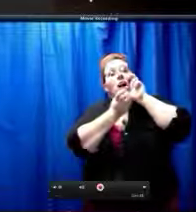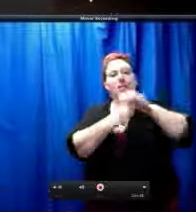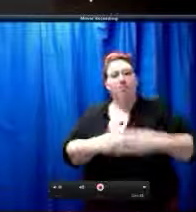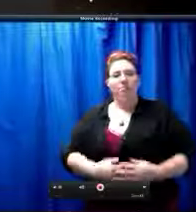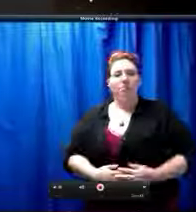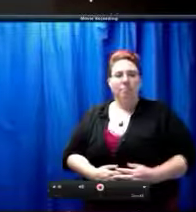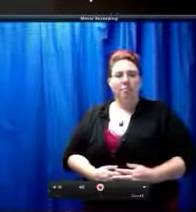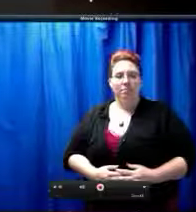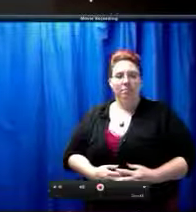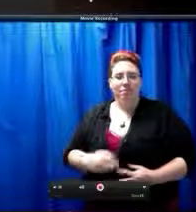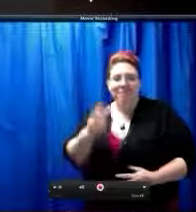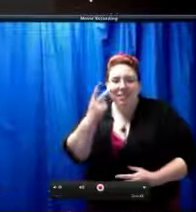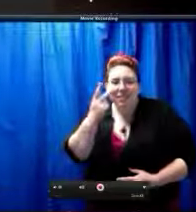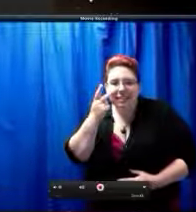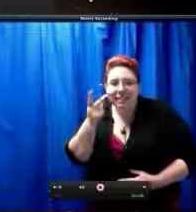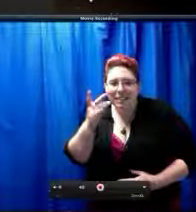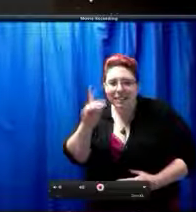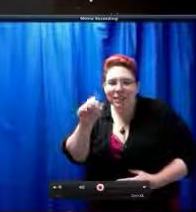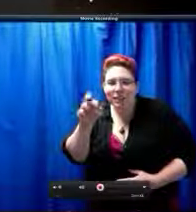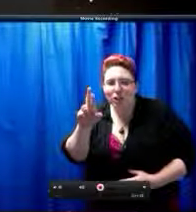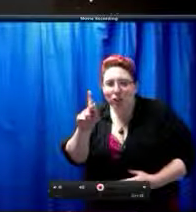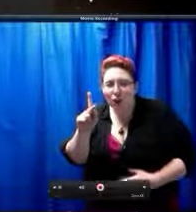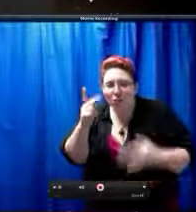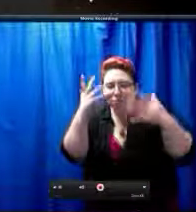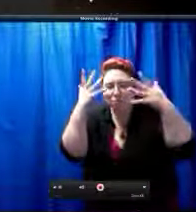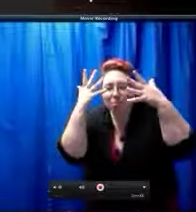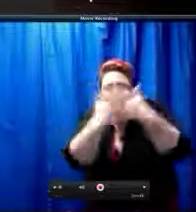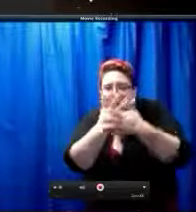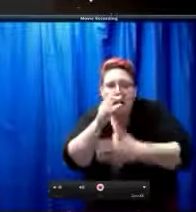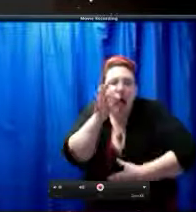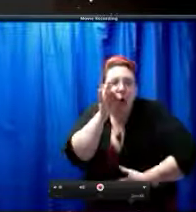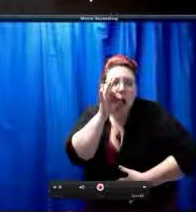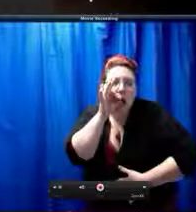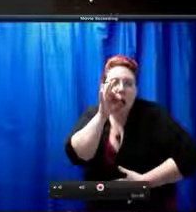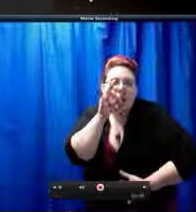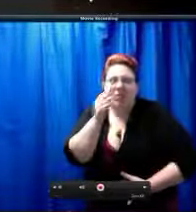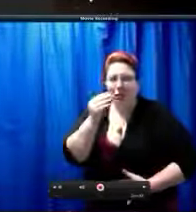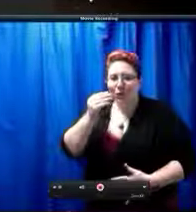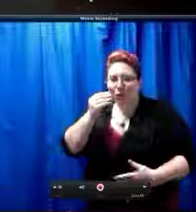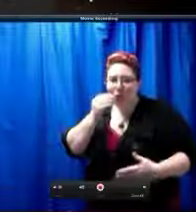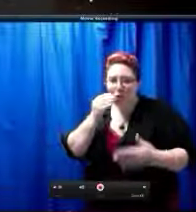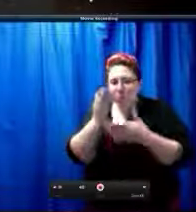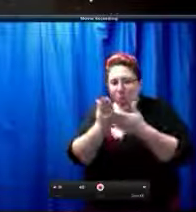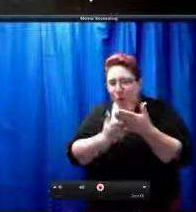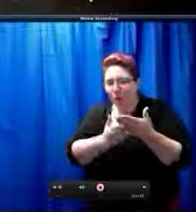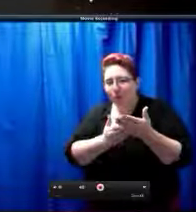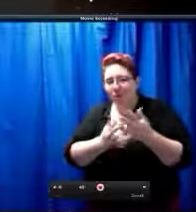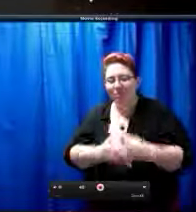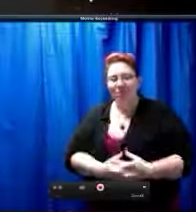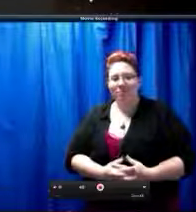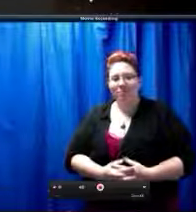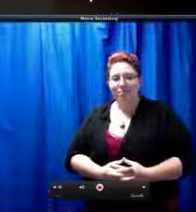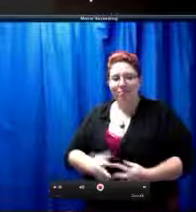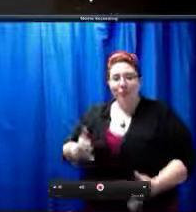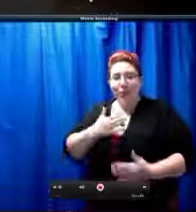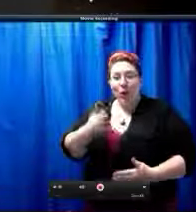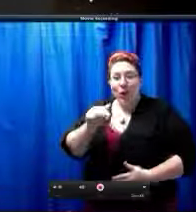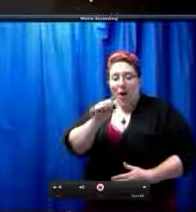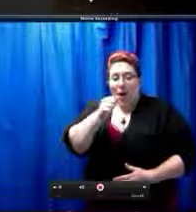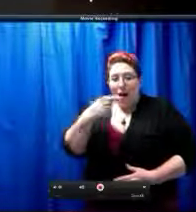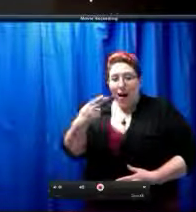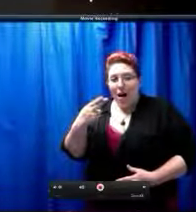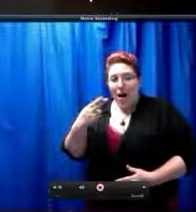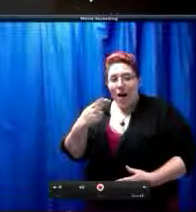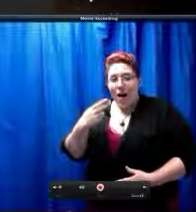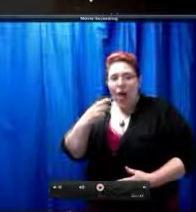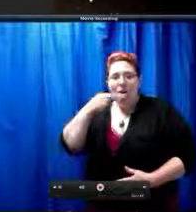it's just from like maybe a little pizza or something, chip, because it's not very big. Take a deep breath, say ah. Stick your tongue out for me and say